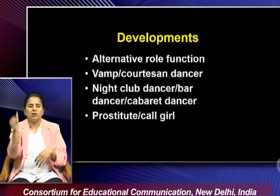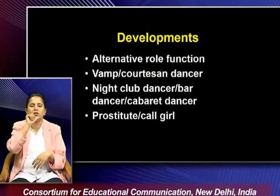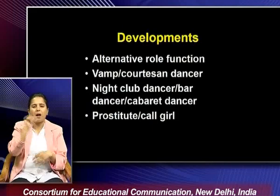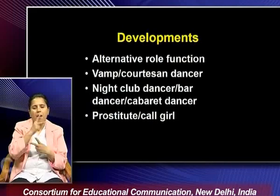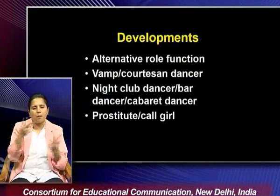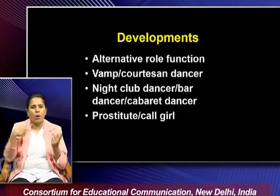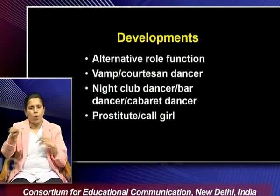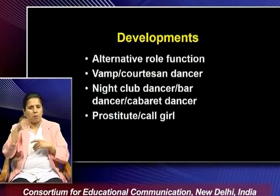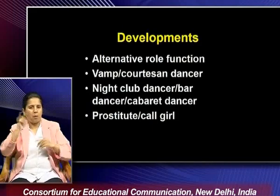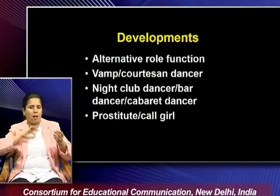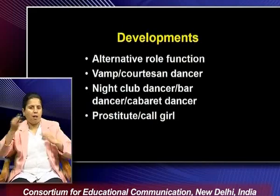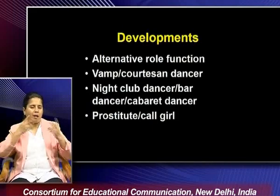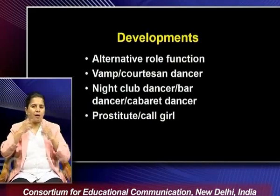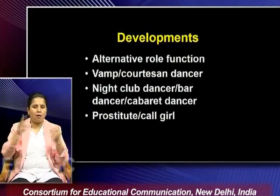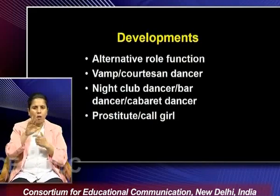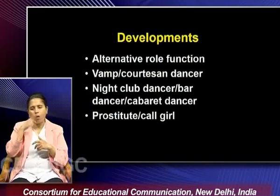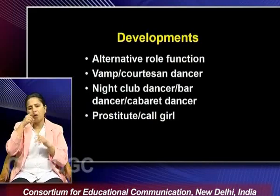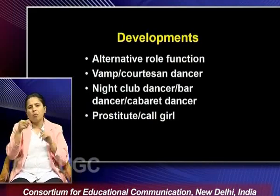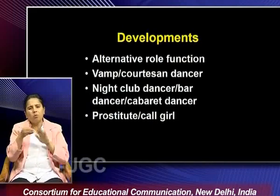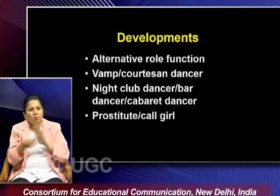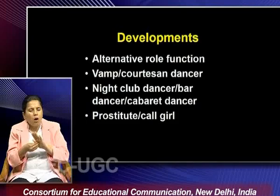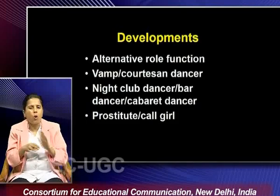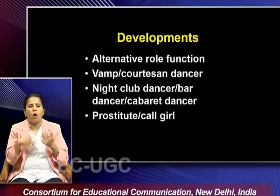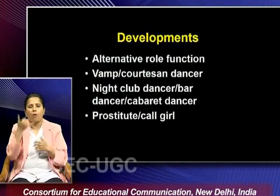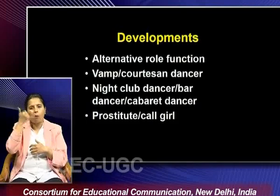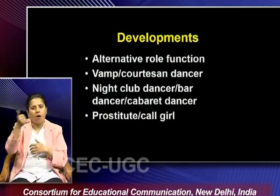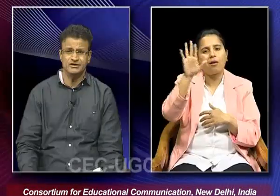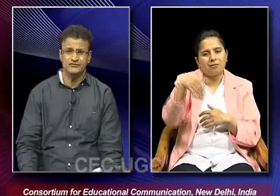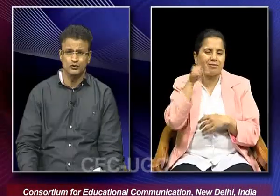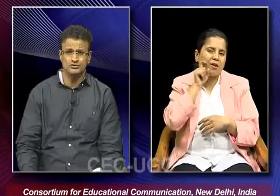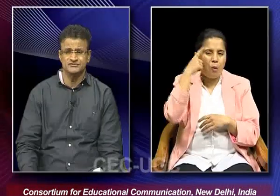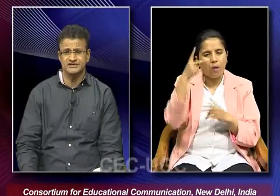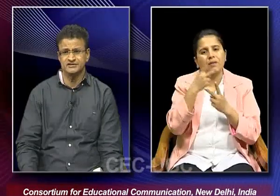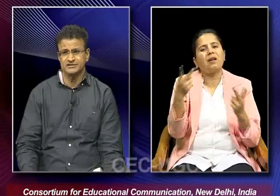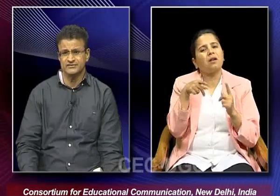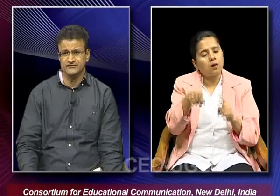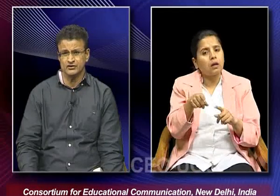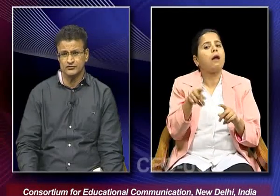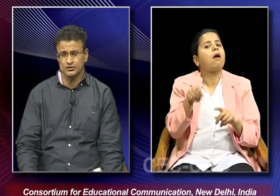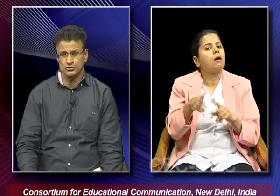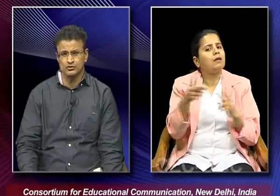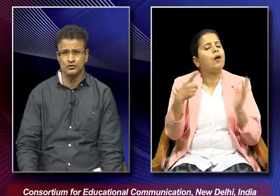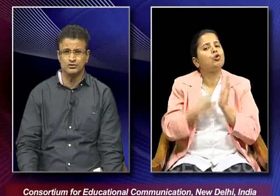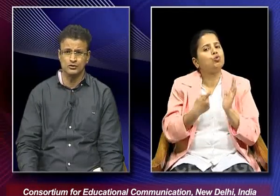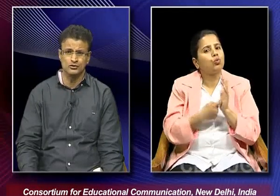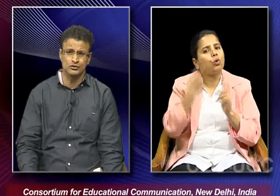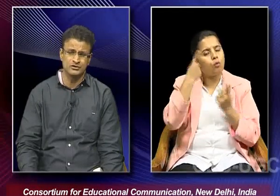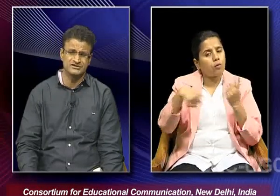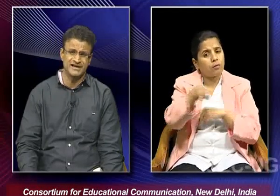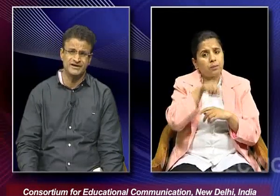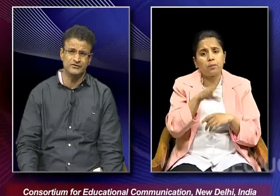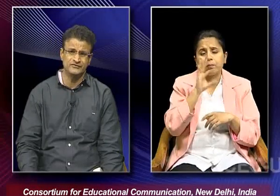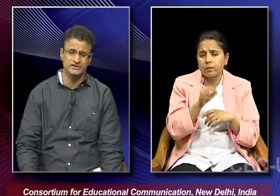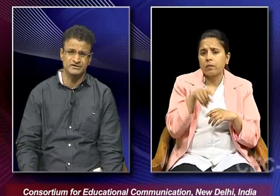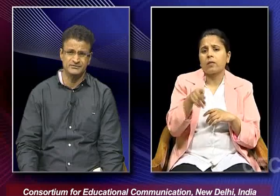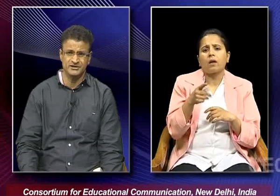cabaret dancers, prostitutes and call girls. So these are the kind of roles within the framework of the good